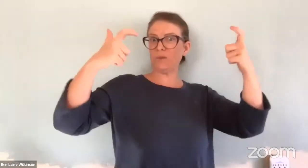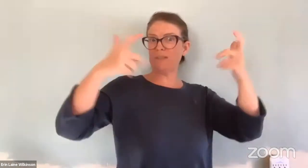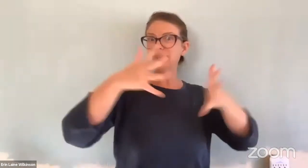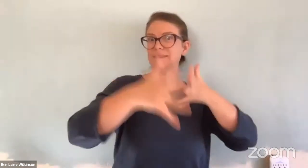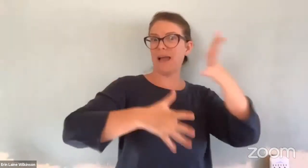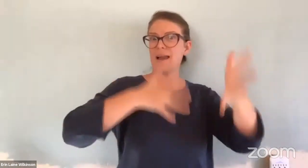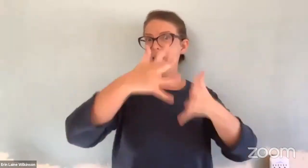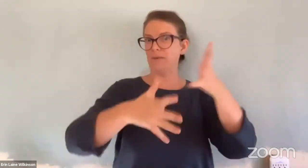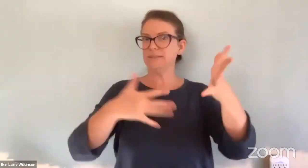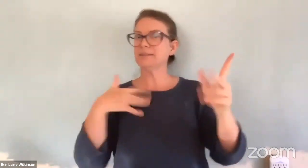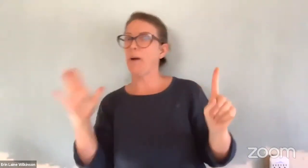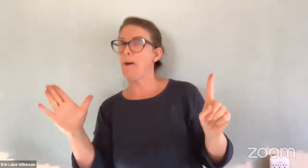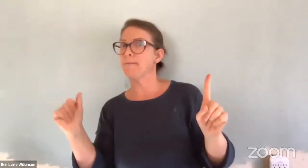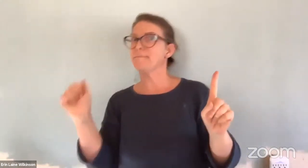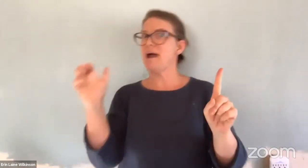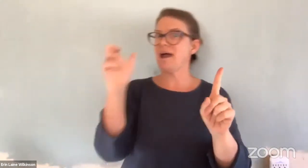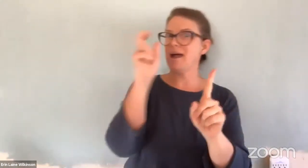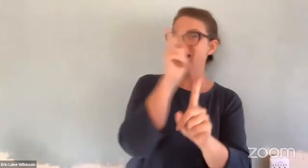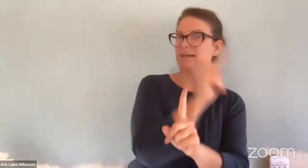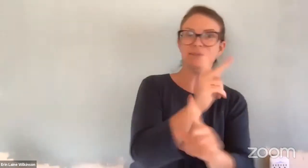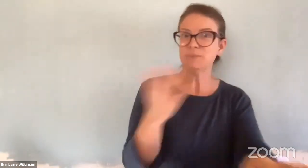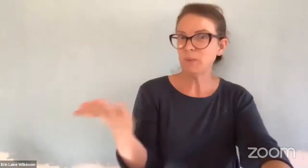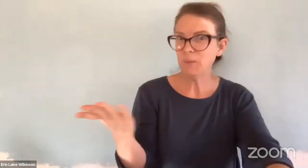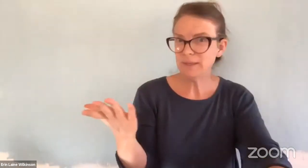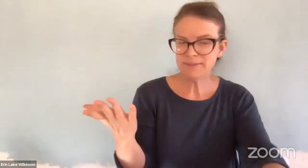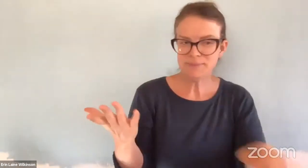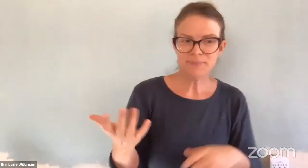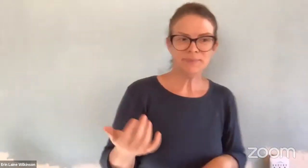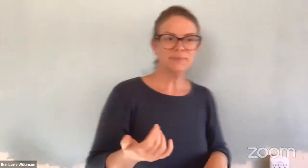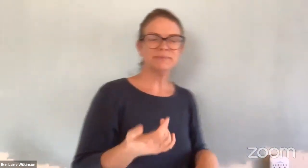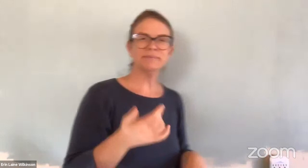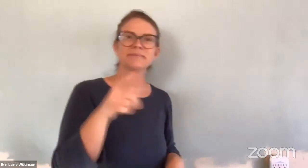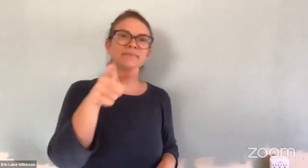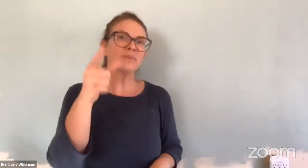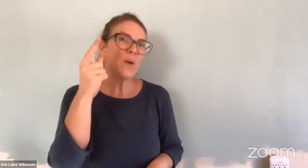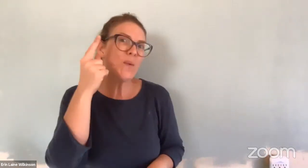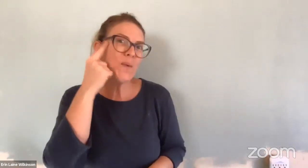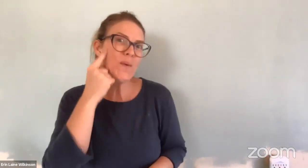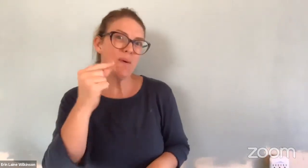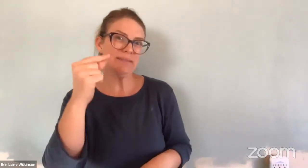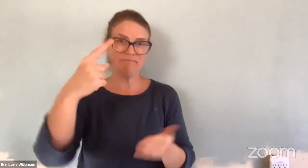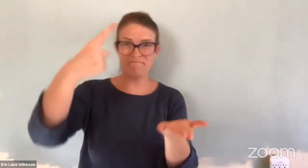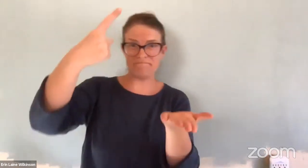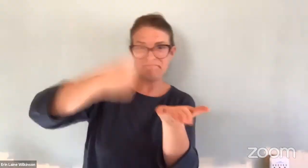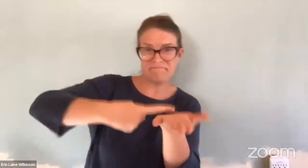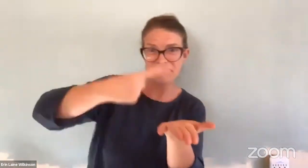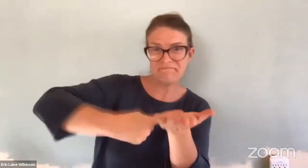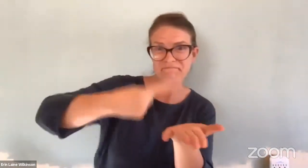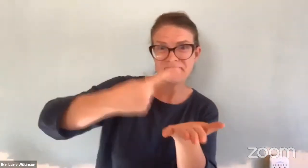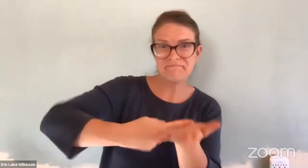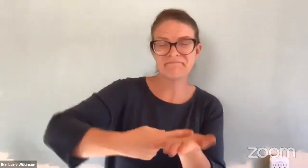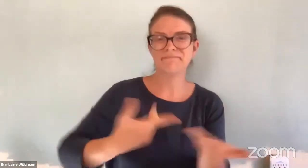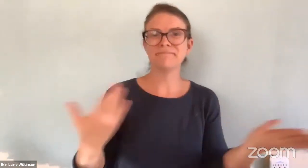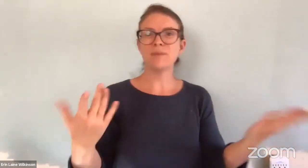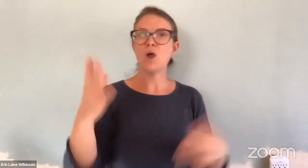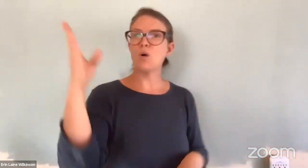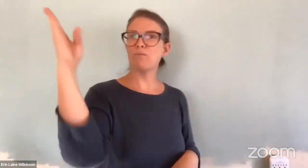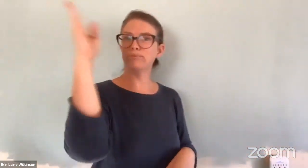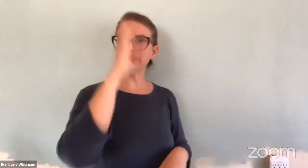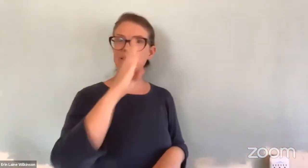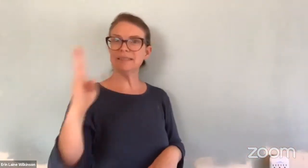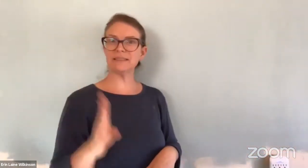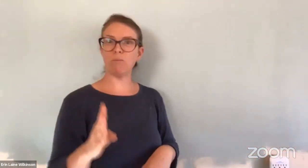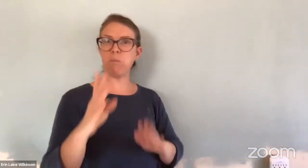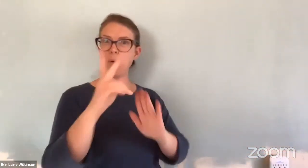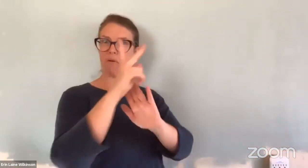to see when we look at both of this majority sign language and these shared sign languages to see the differences and the similarities. Now, if we think about what Ronice